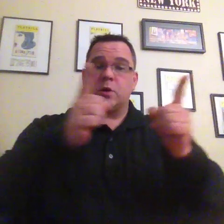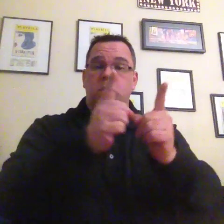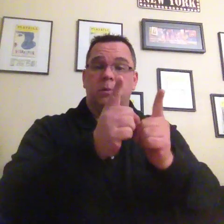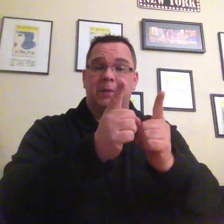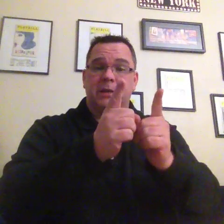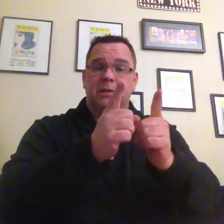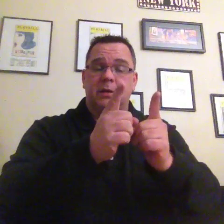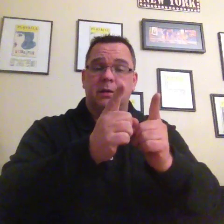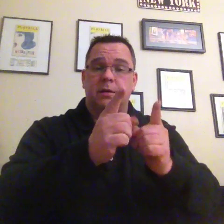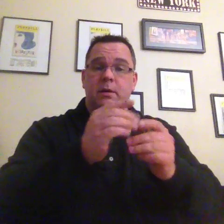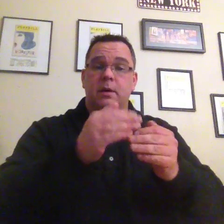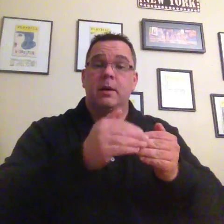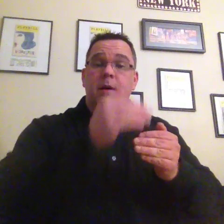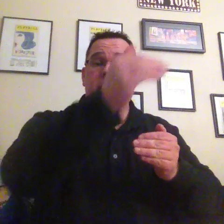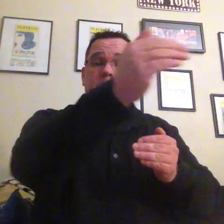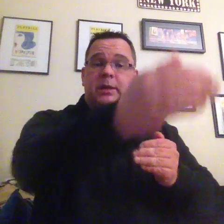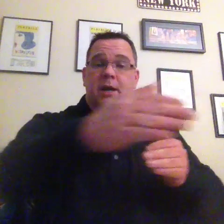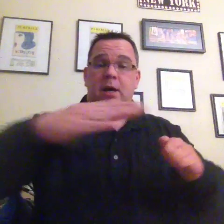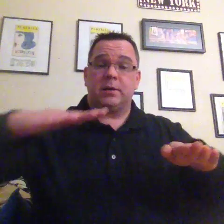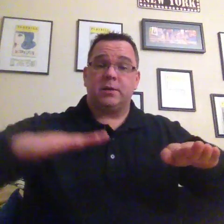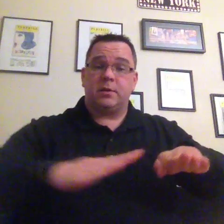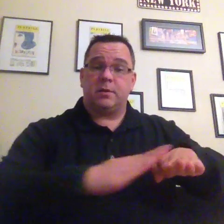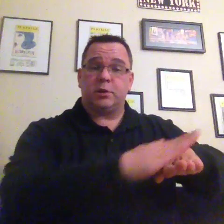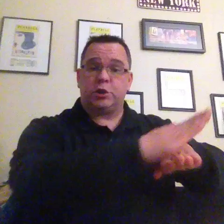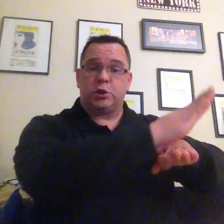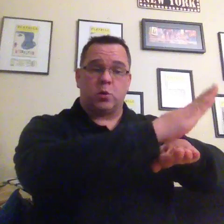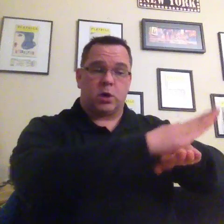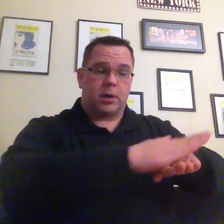So we'll meet beyond the shore.